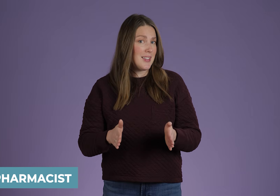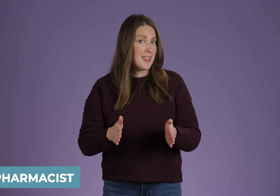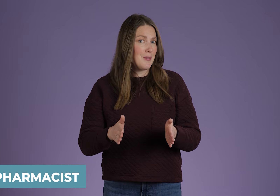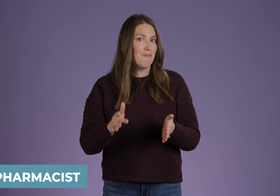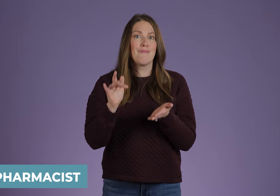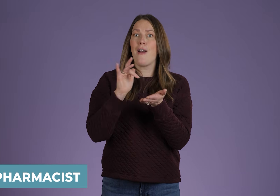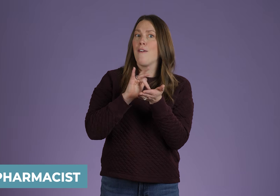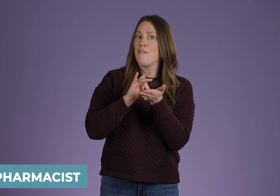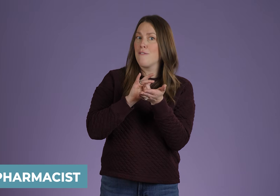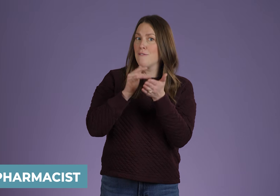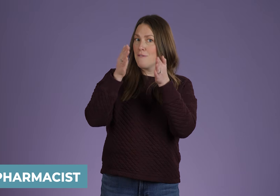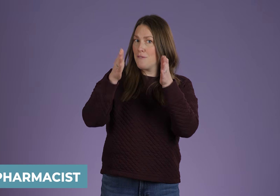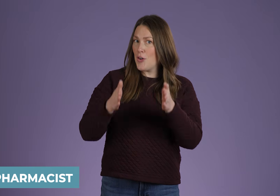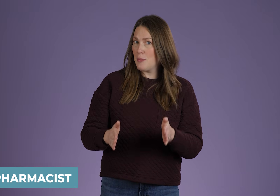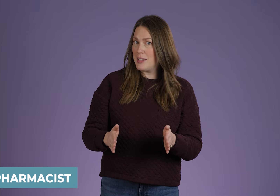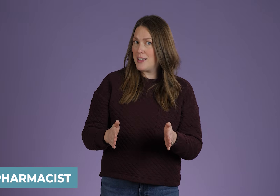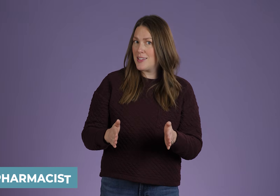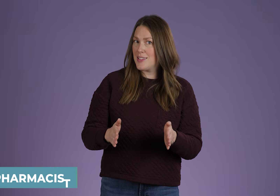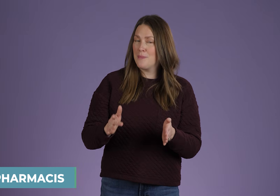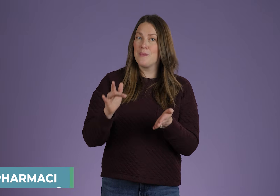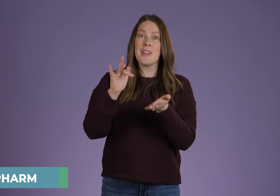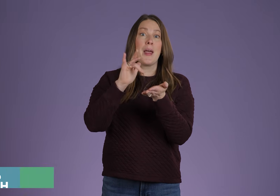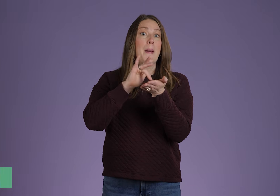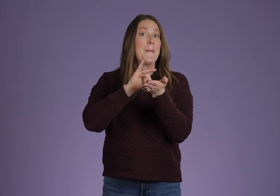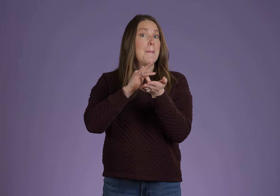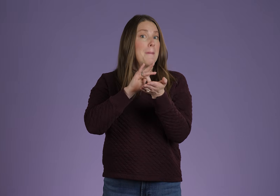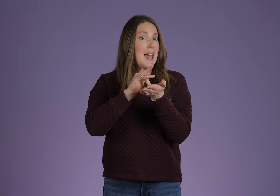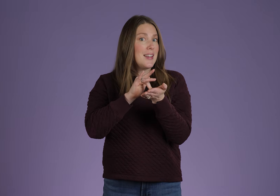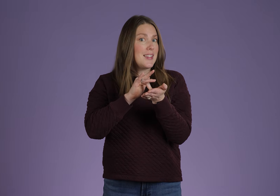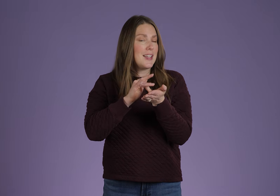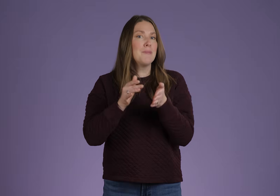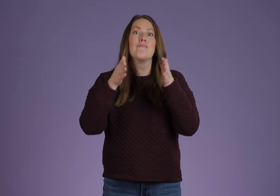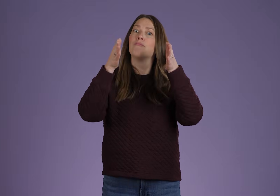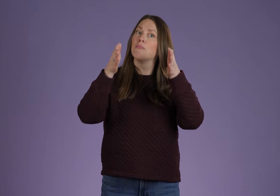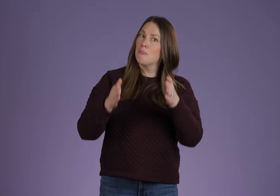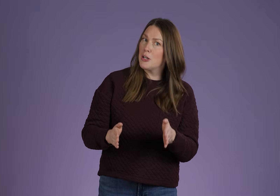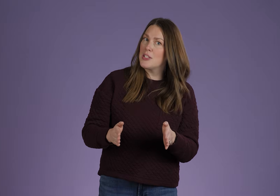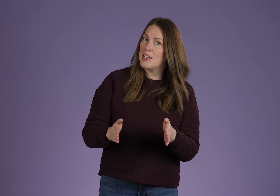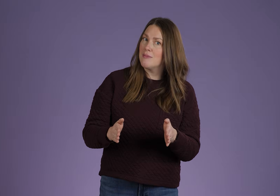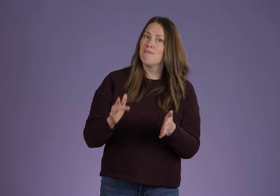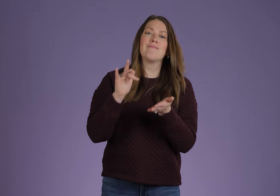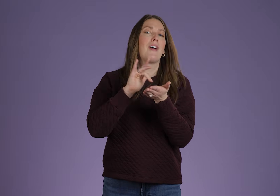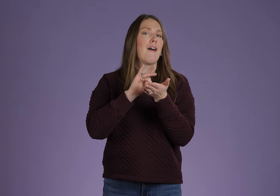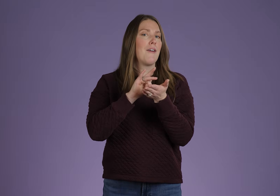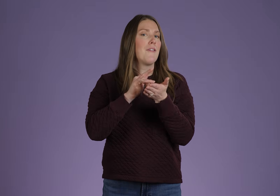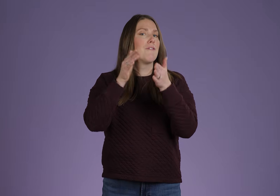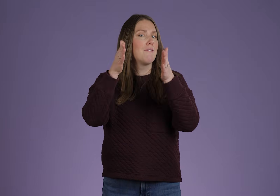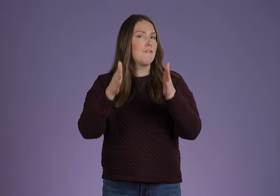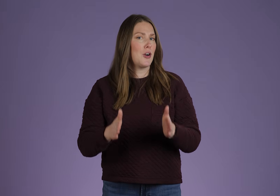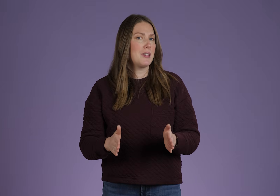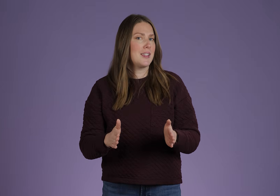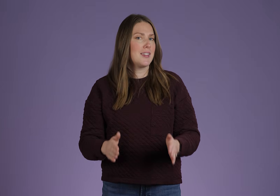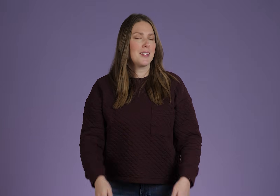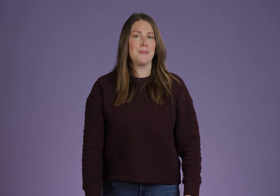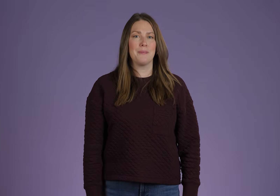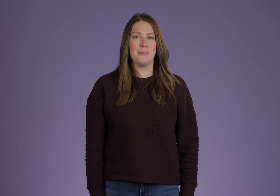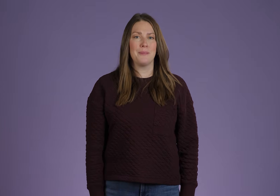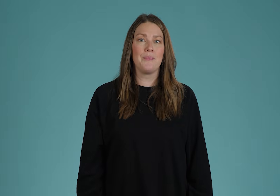Pharmacist, pharmacist. Medicine, person. Pharmacist.